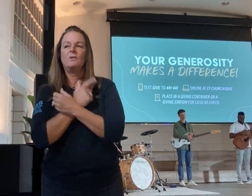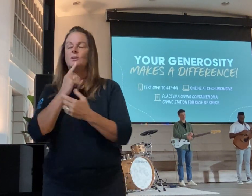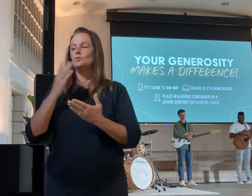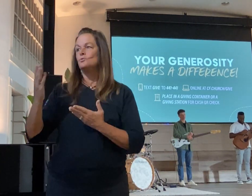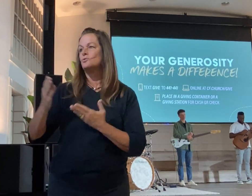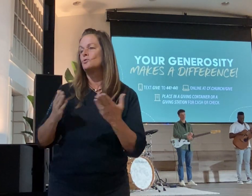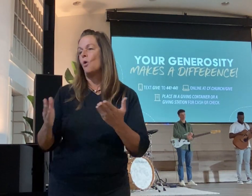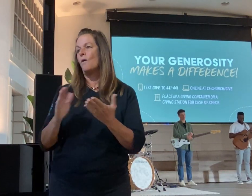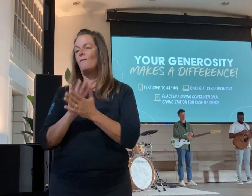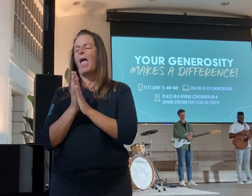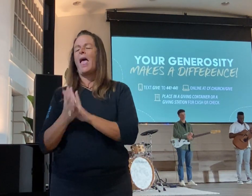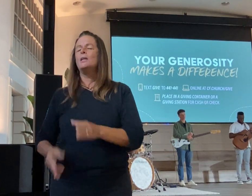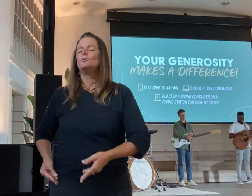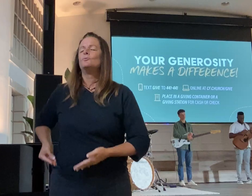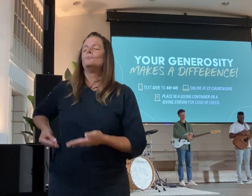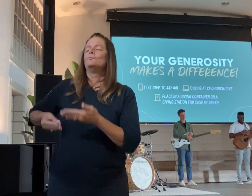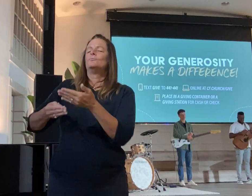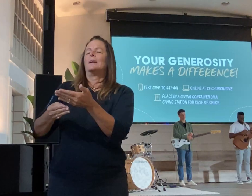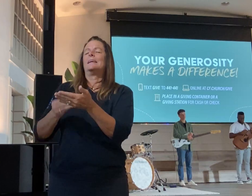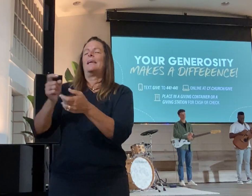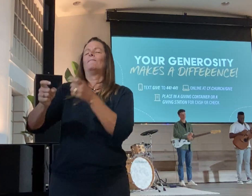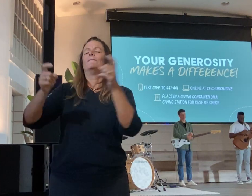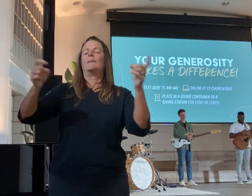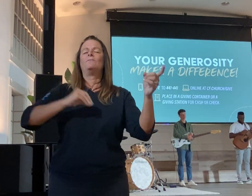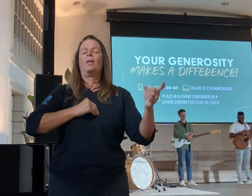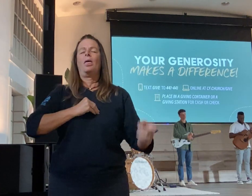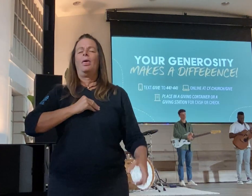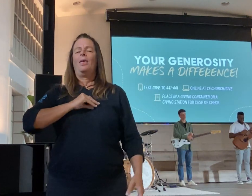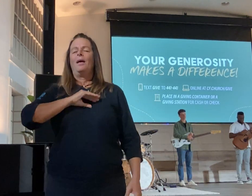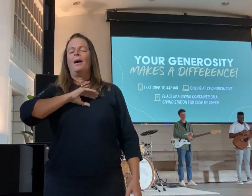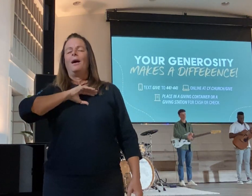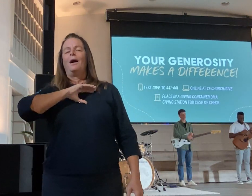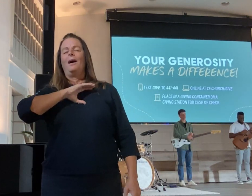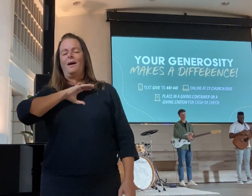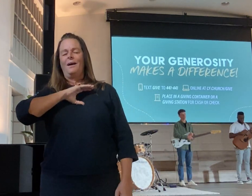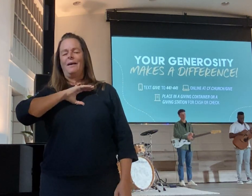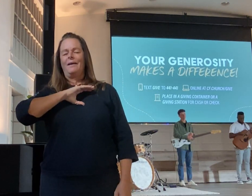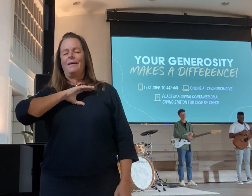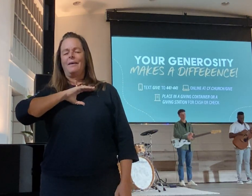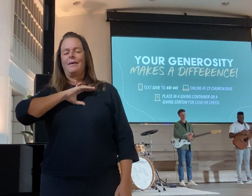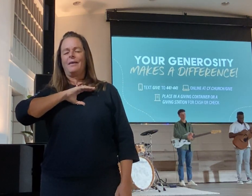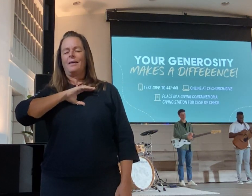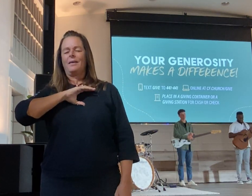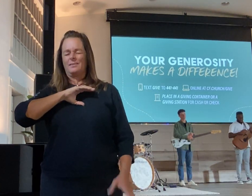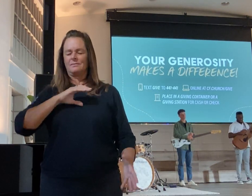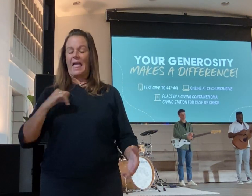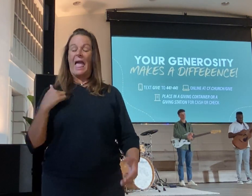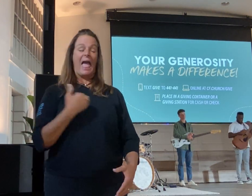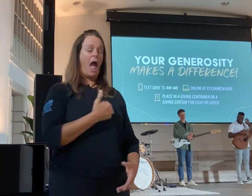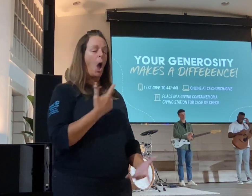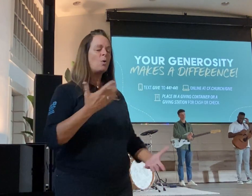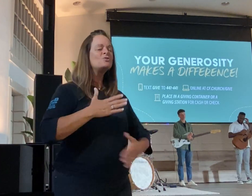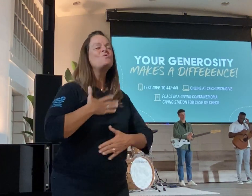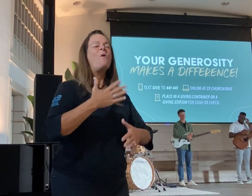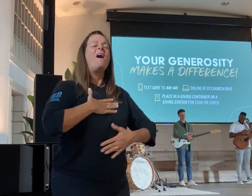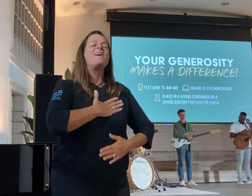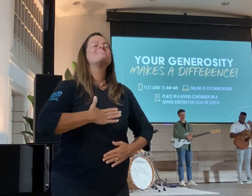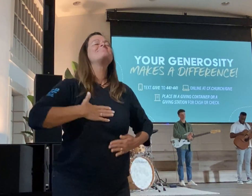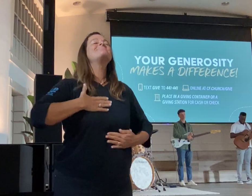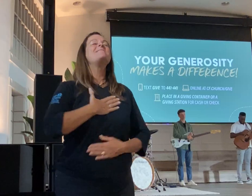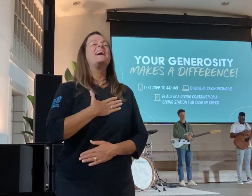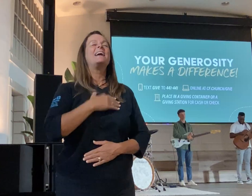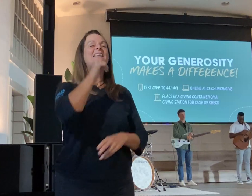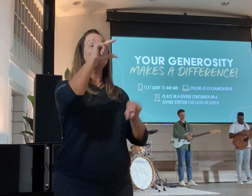to serve, and to give. God, we are grateful that the joy of you is our strength, and that no matter what the enemy